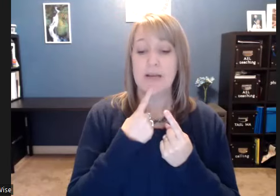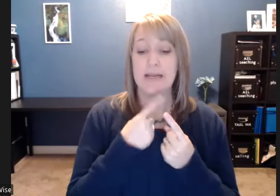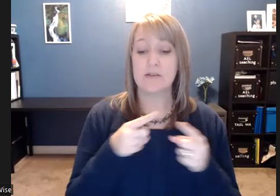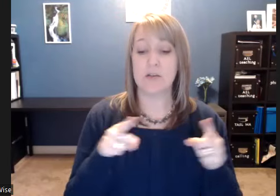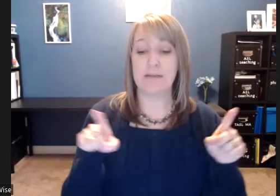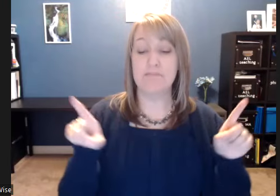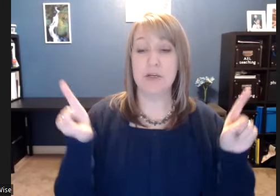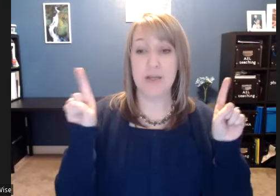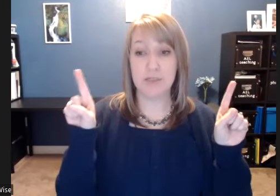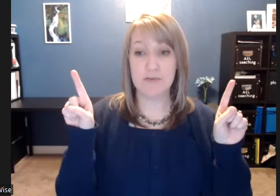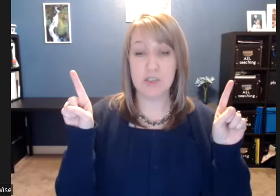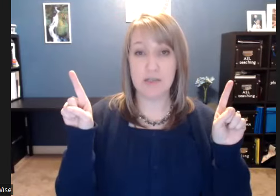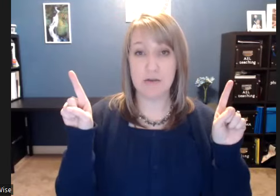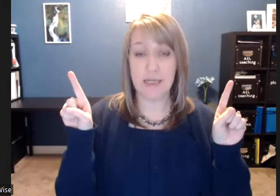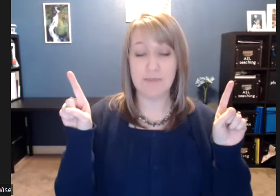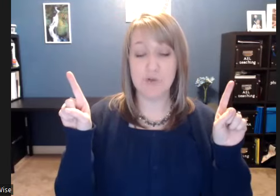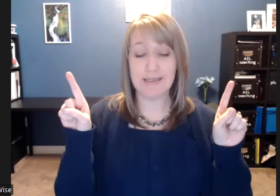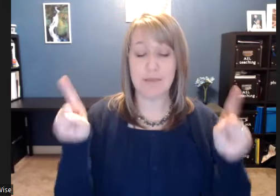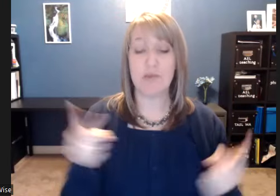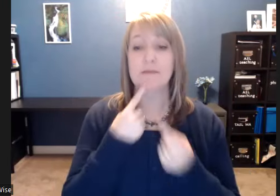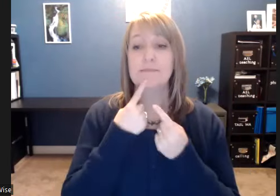hands are like mirror image of each other. They end up doing the same thing.